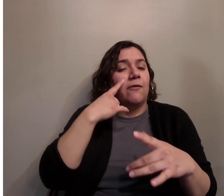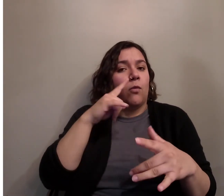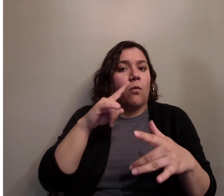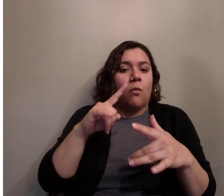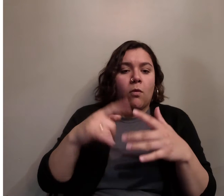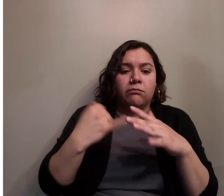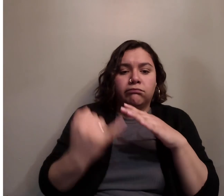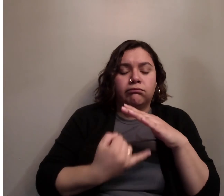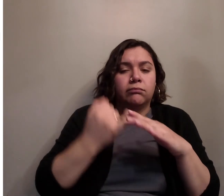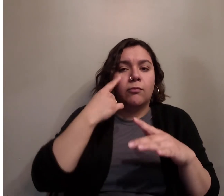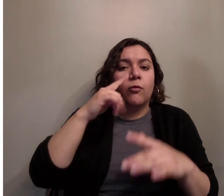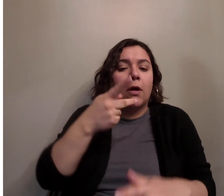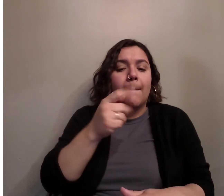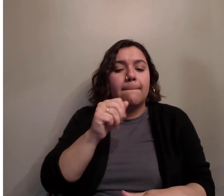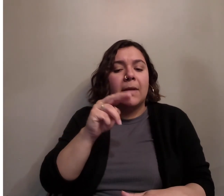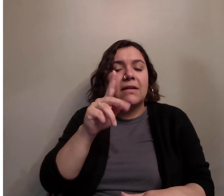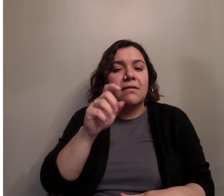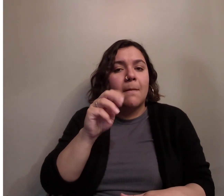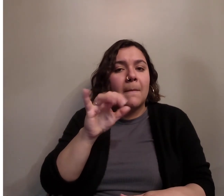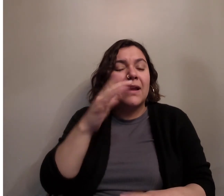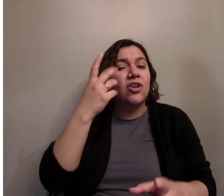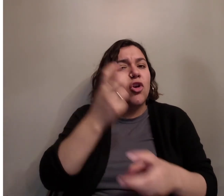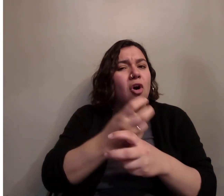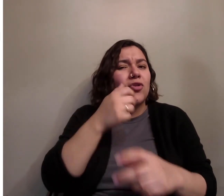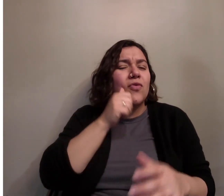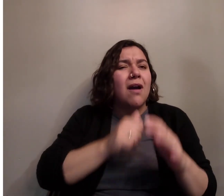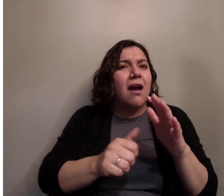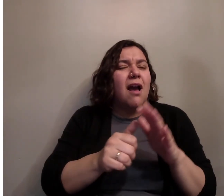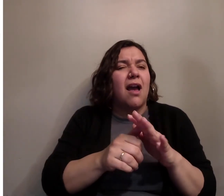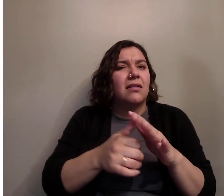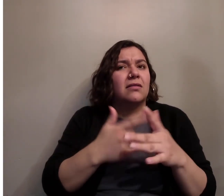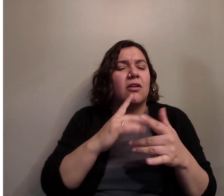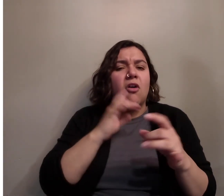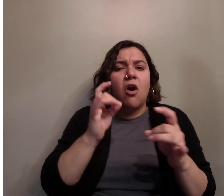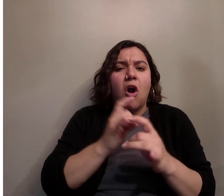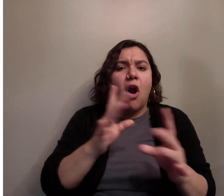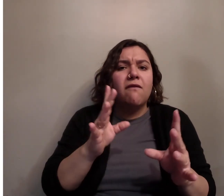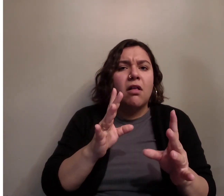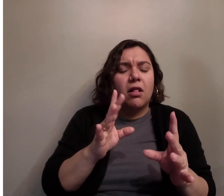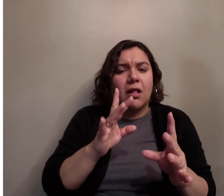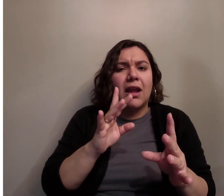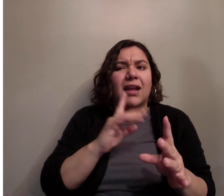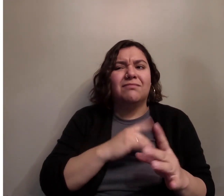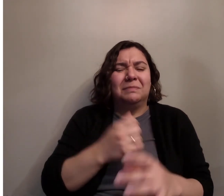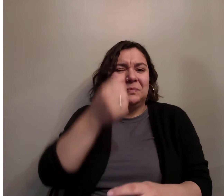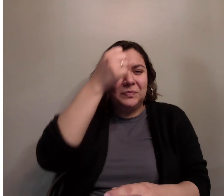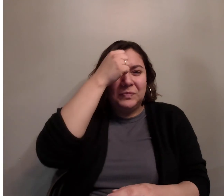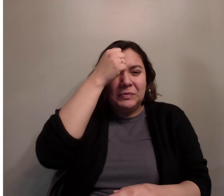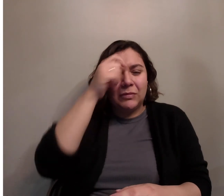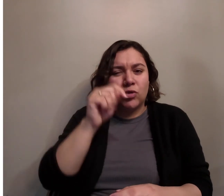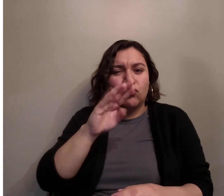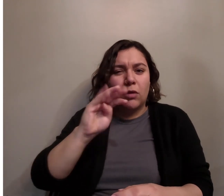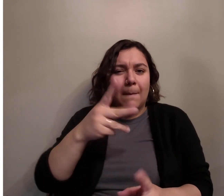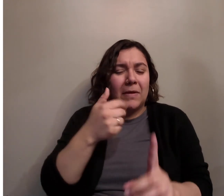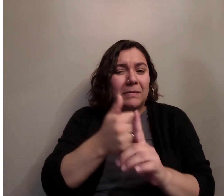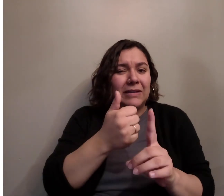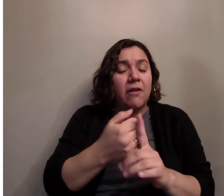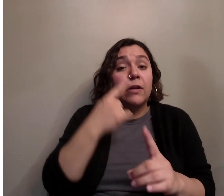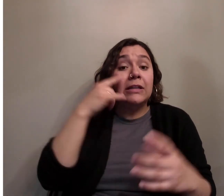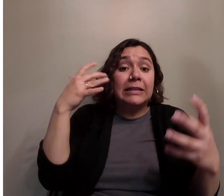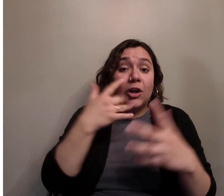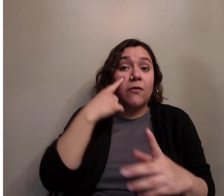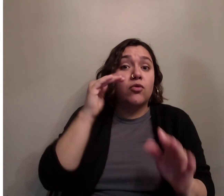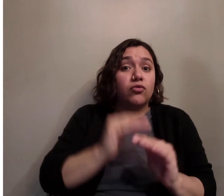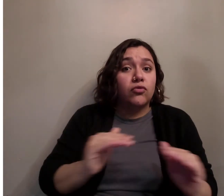stuck inside during a pandemic, but stuck inside where, like, it's hard to hide how awful and incompetent Trump is. And